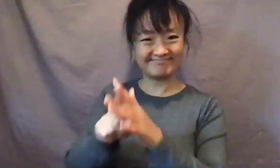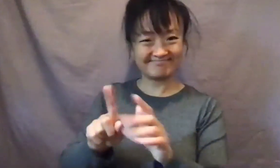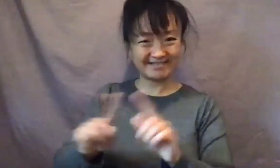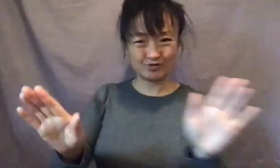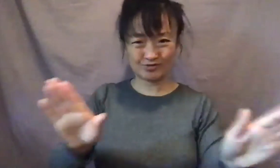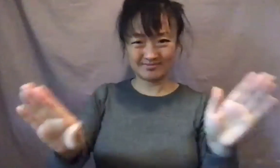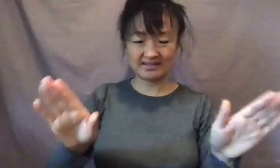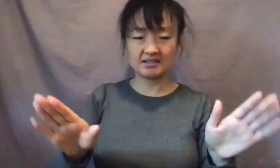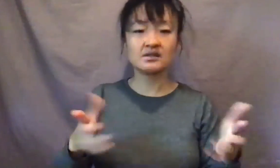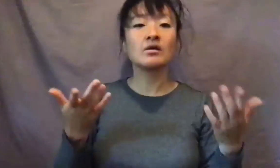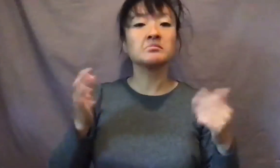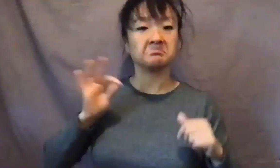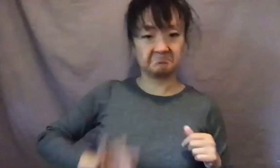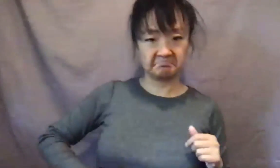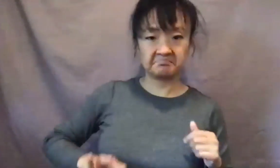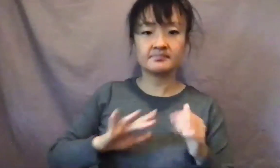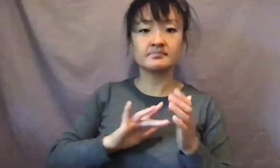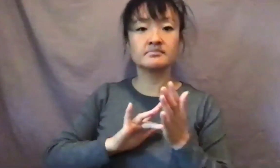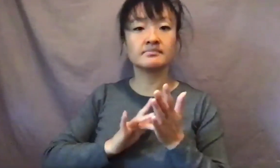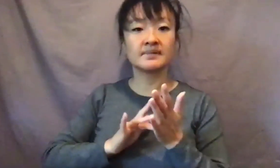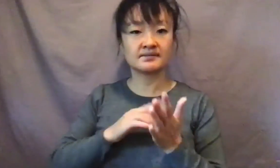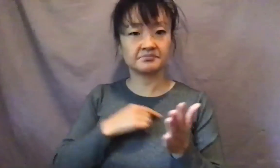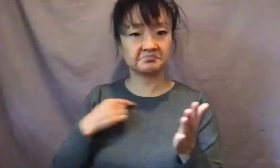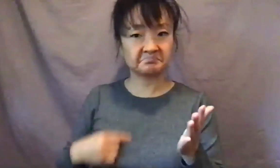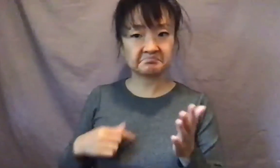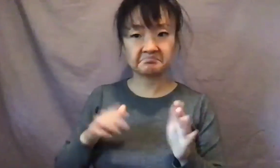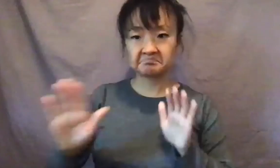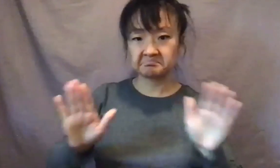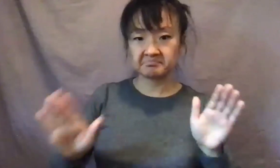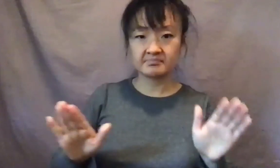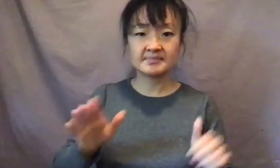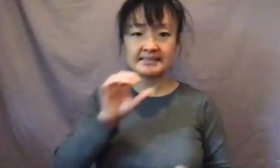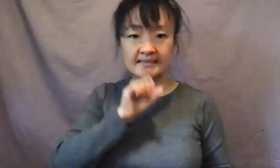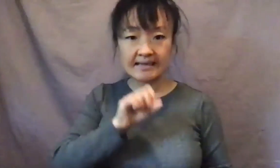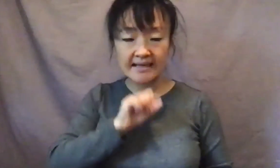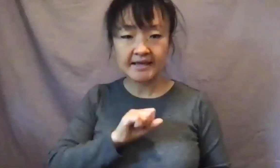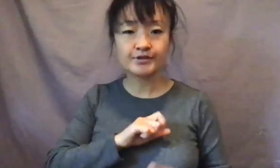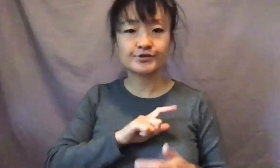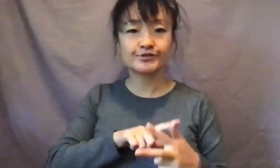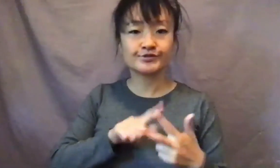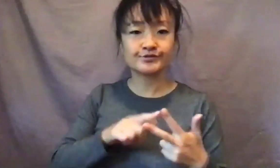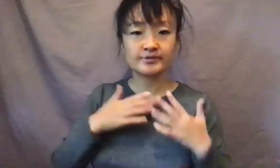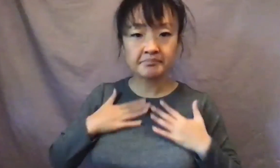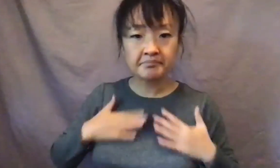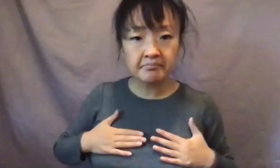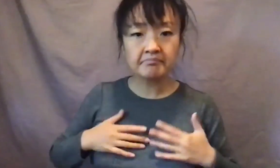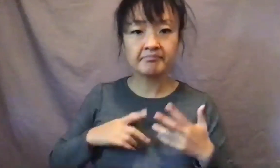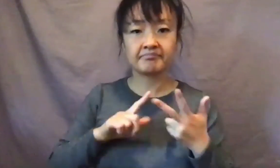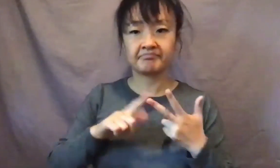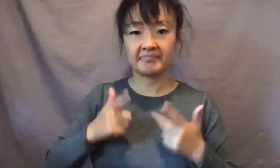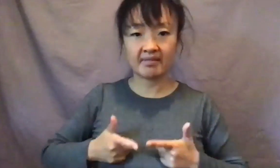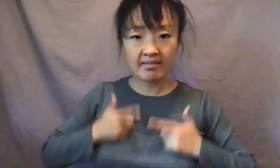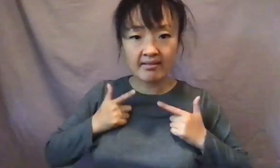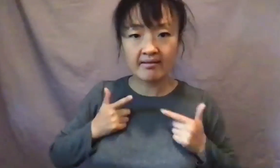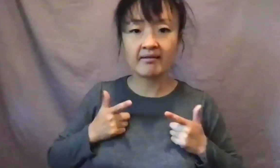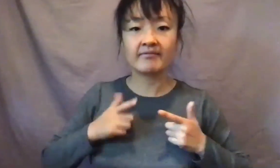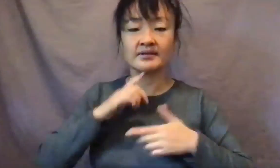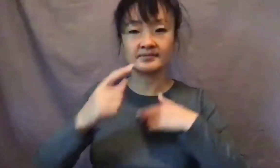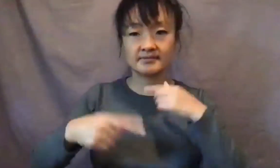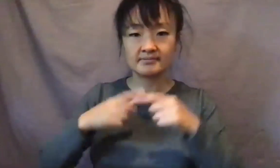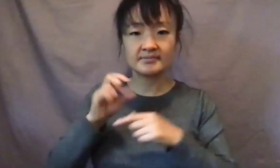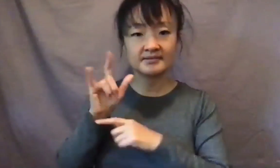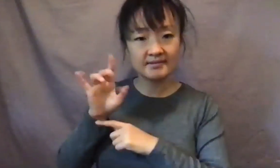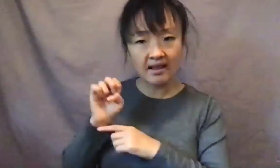be thinking about the specific age, constitution, lifestyle, the presentation of symptoms and